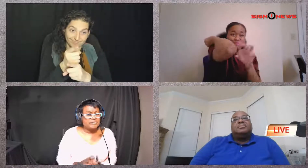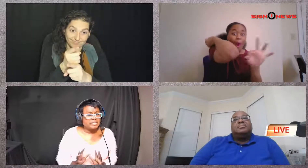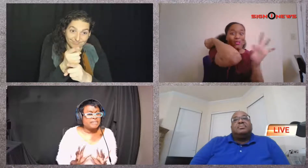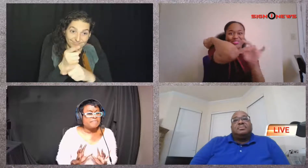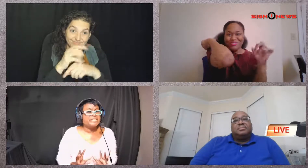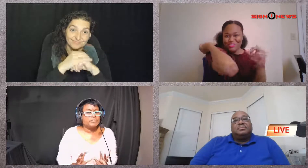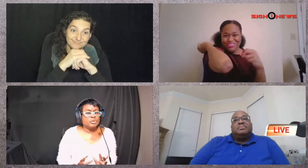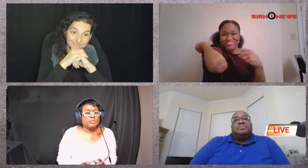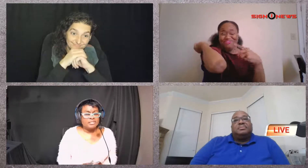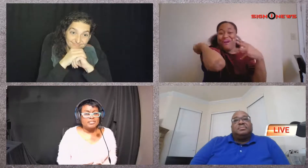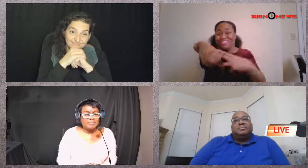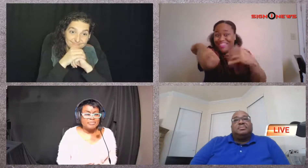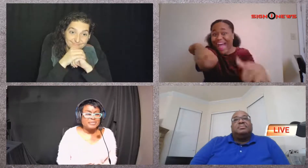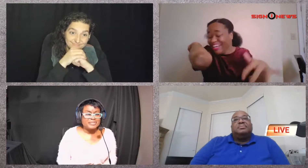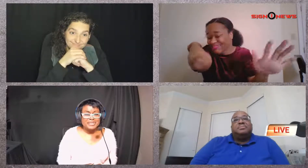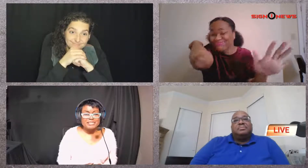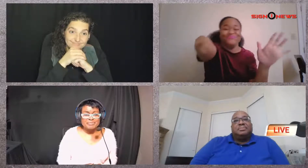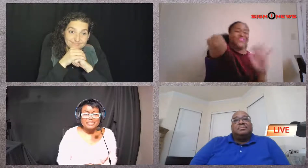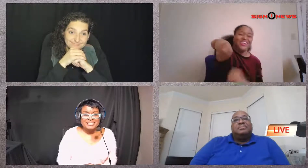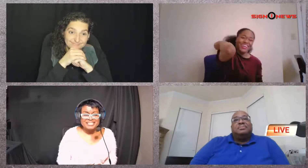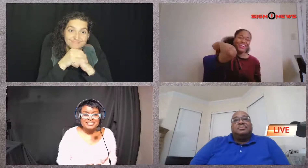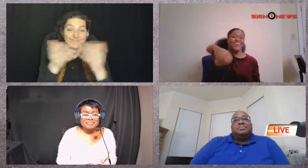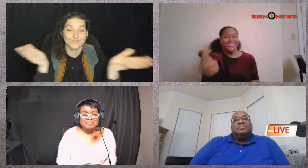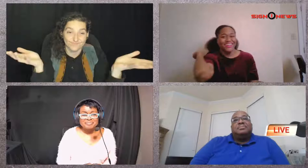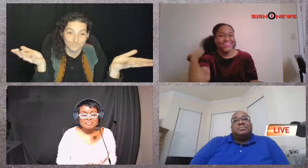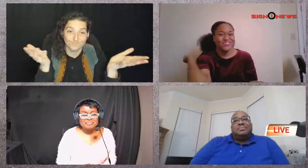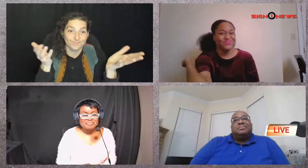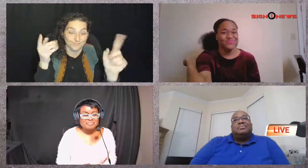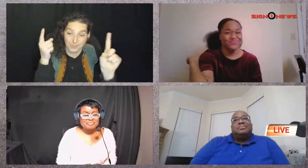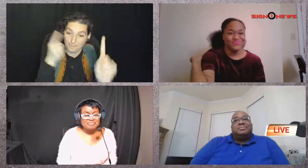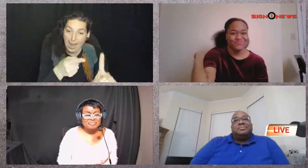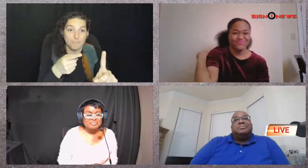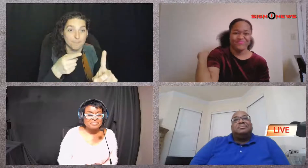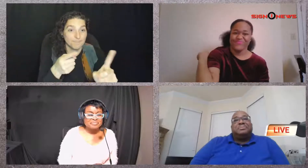Because, you know, deaf is not visible to people. And so that's important.